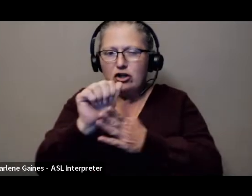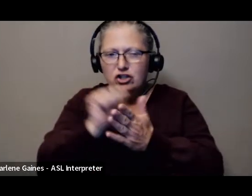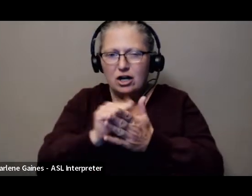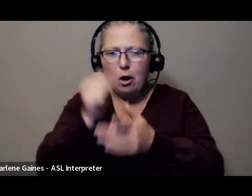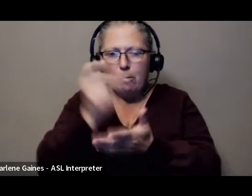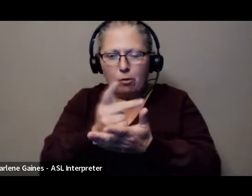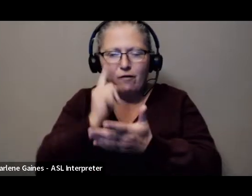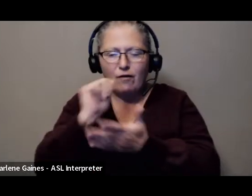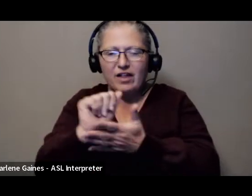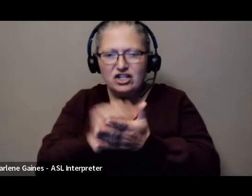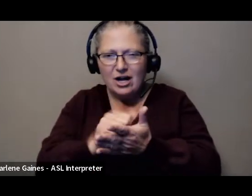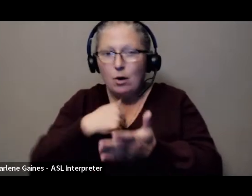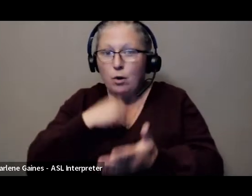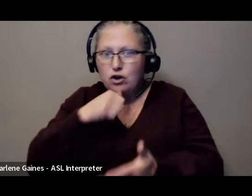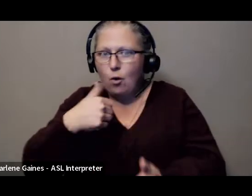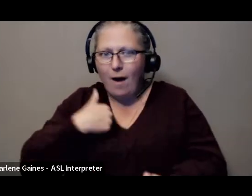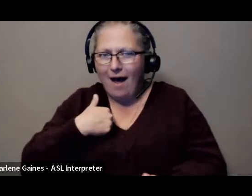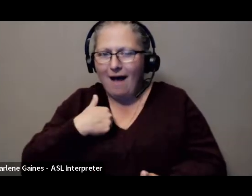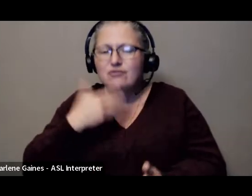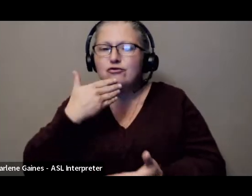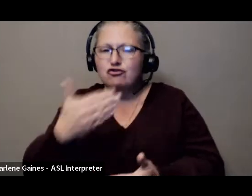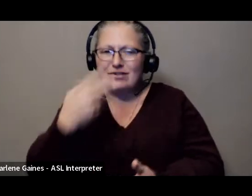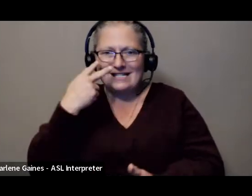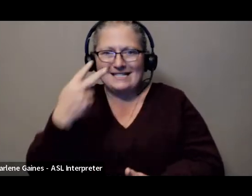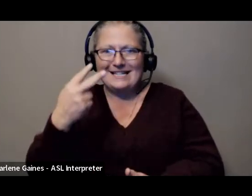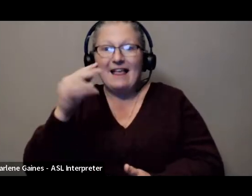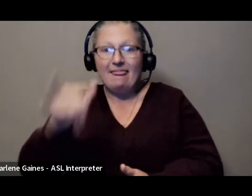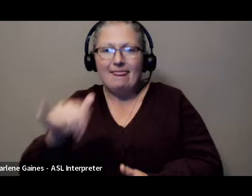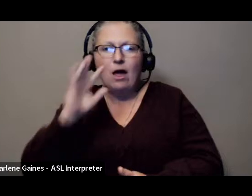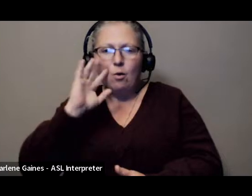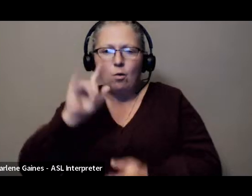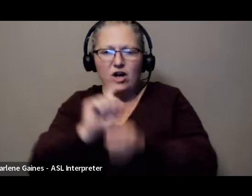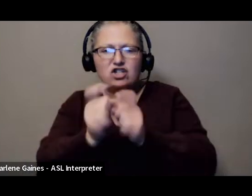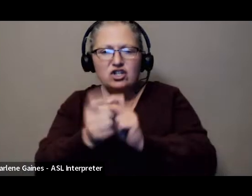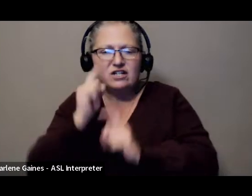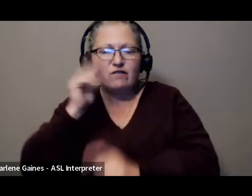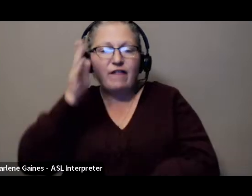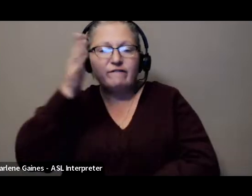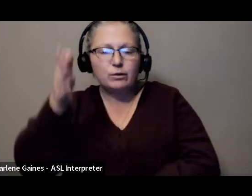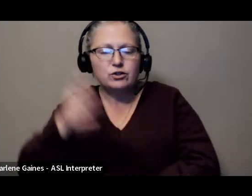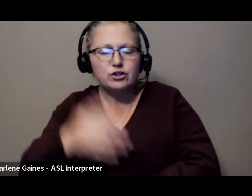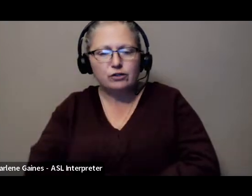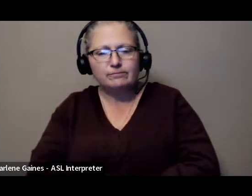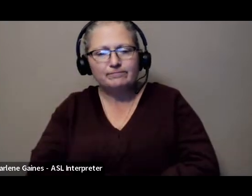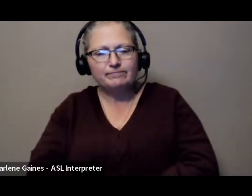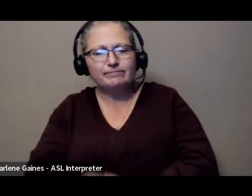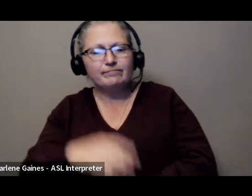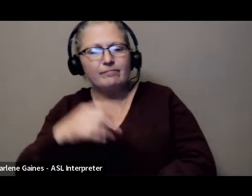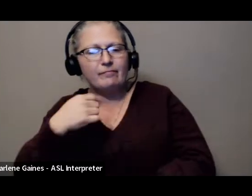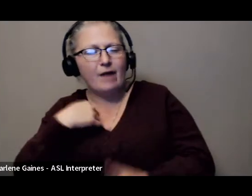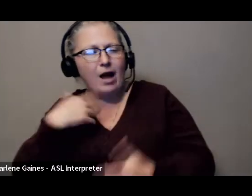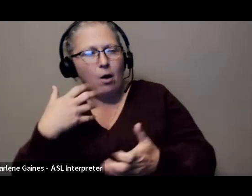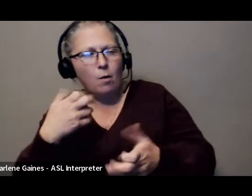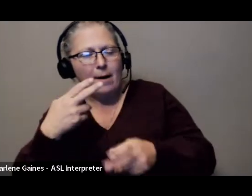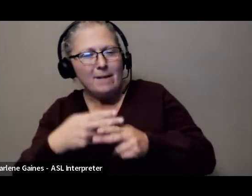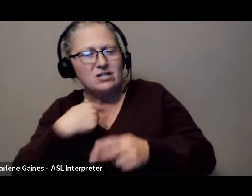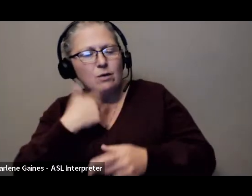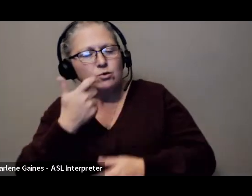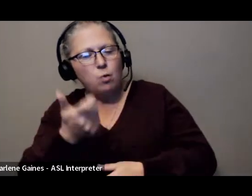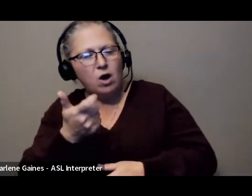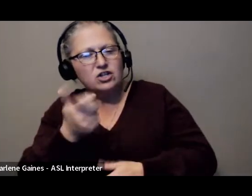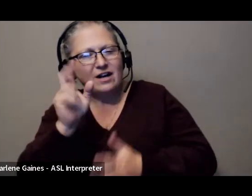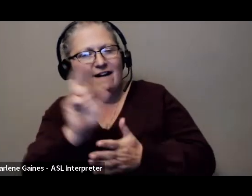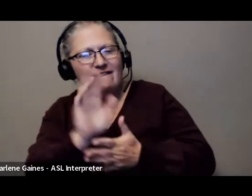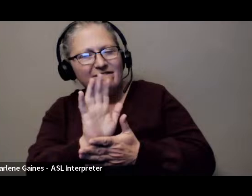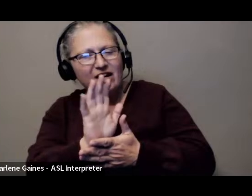of the agenda, which we do not have. So it's good to see that that's going to be adjusted for the future. And I, through the chair, I wanted to mention that I was watching a